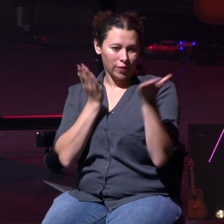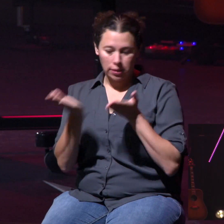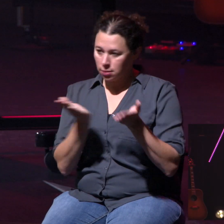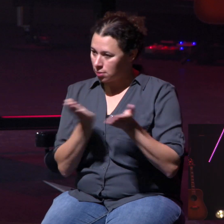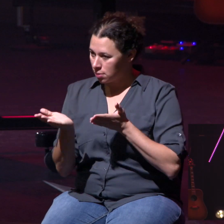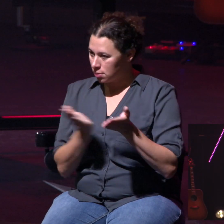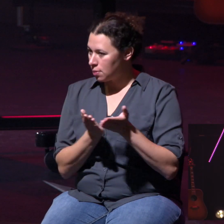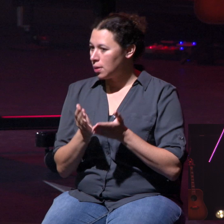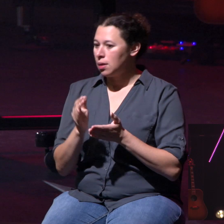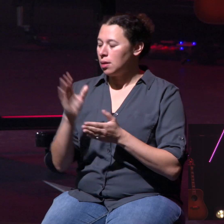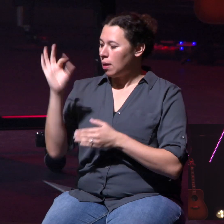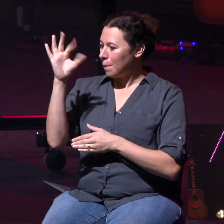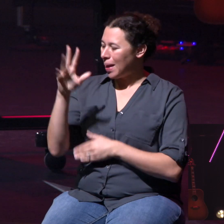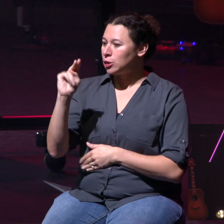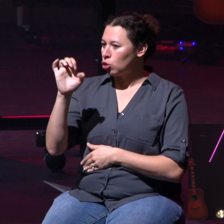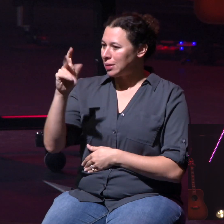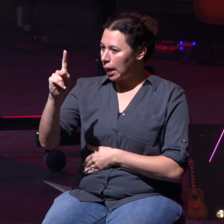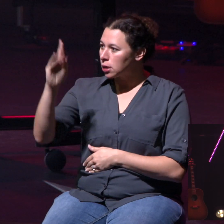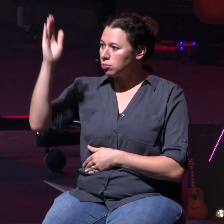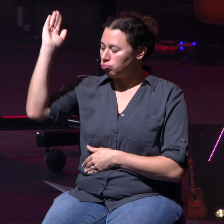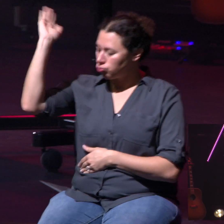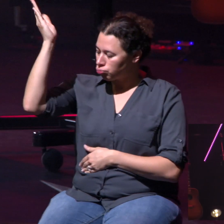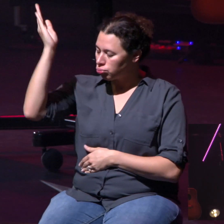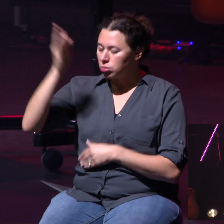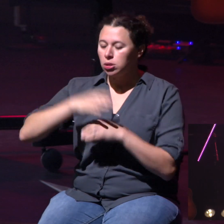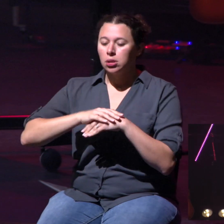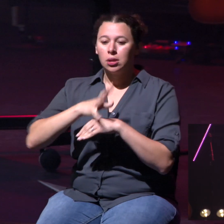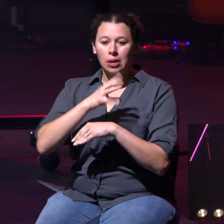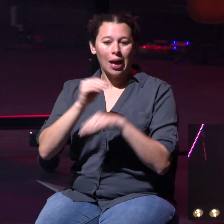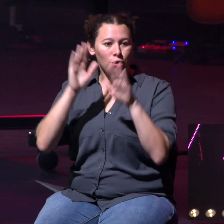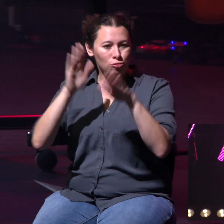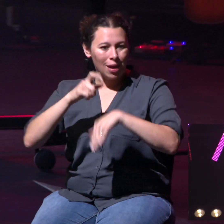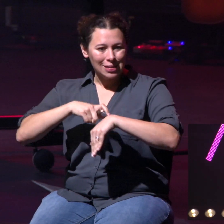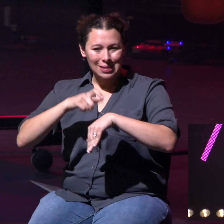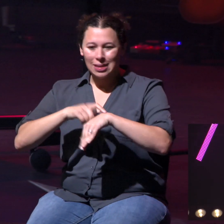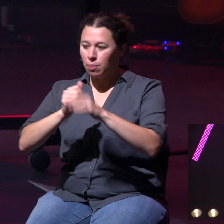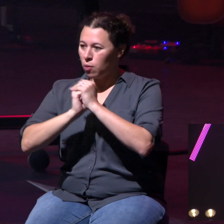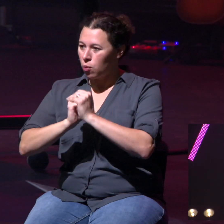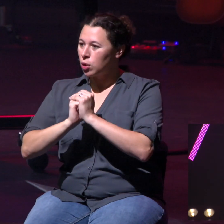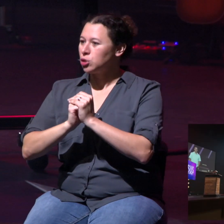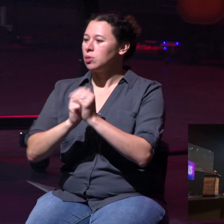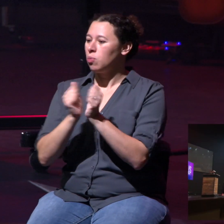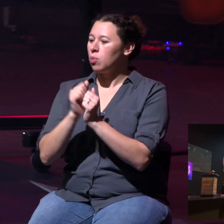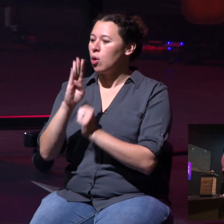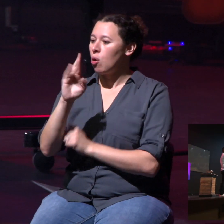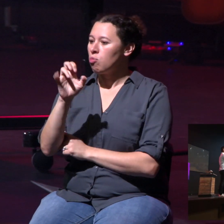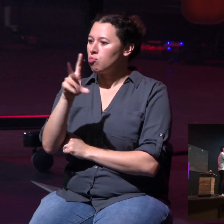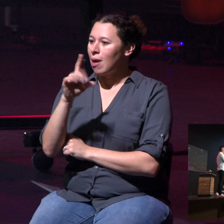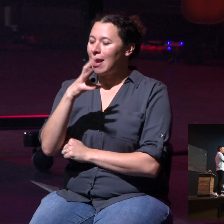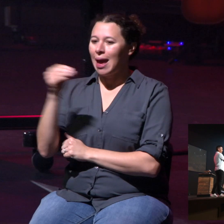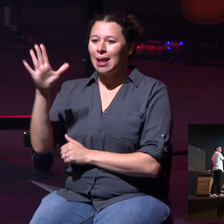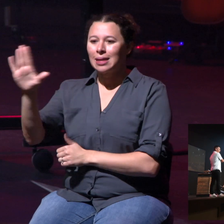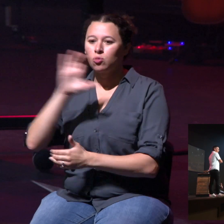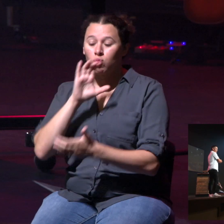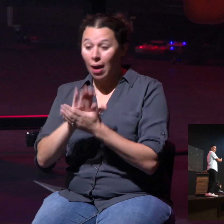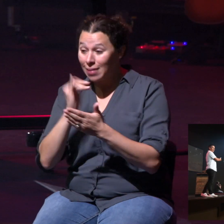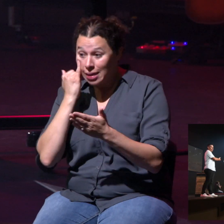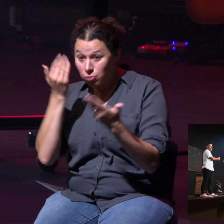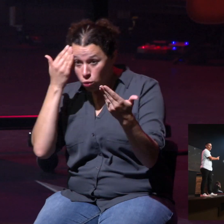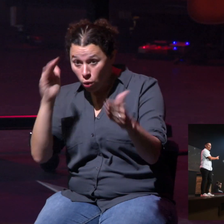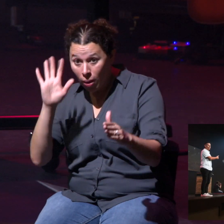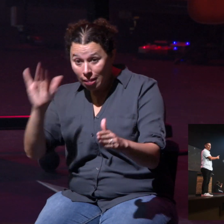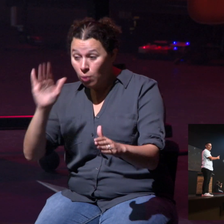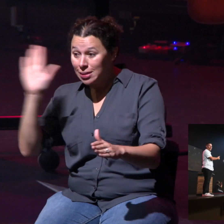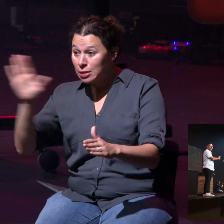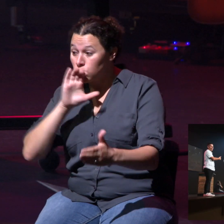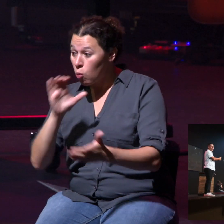message by Pastor Nick, a great time of worship by Brad Streeter and his wife. And for those of you who didn't know, that was his wife next to him. I had a